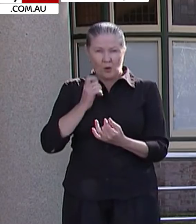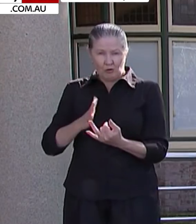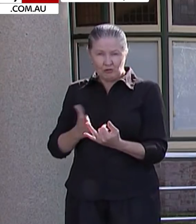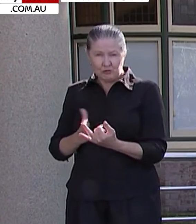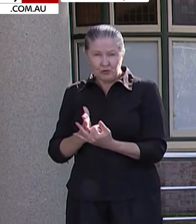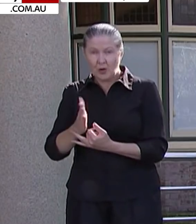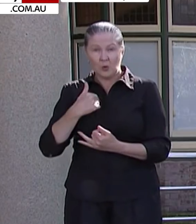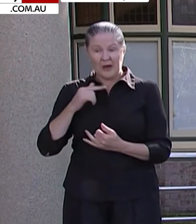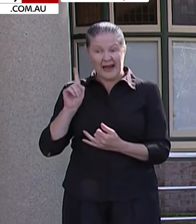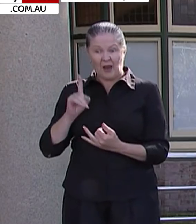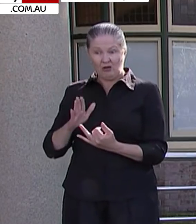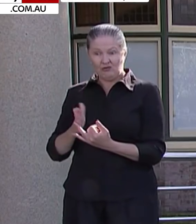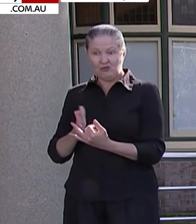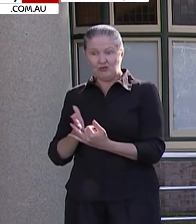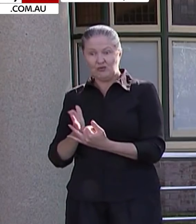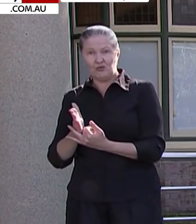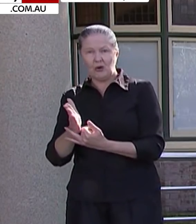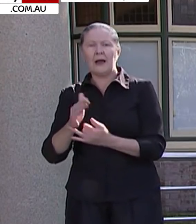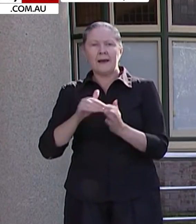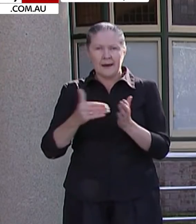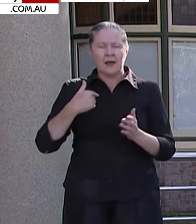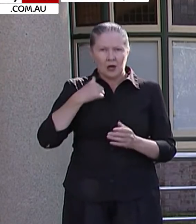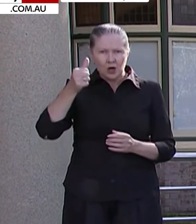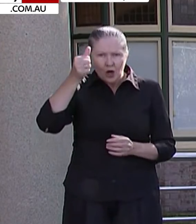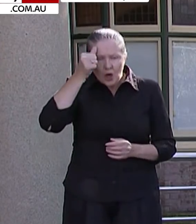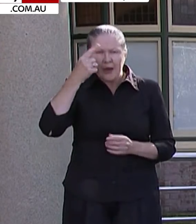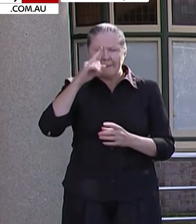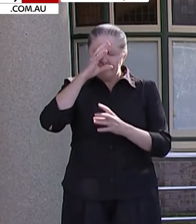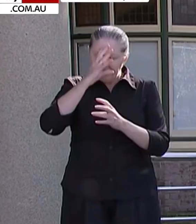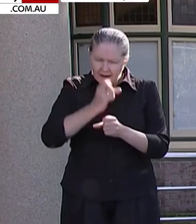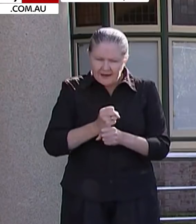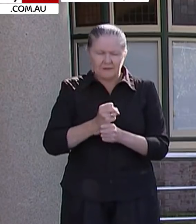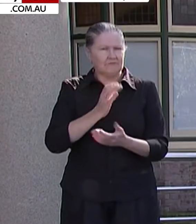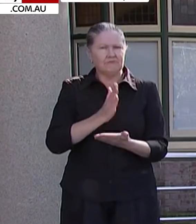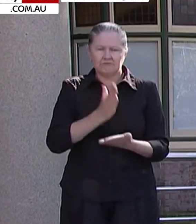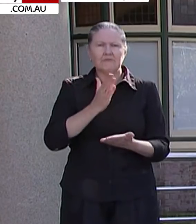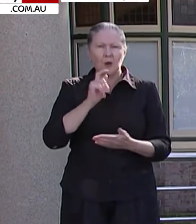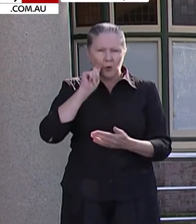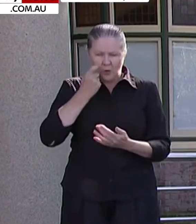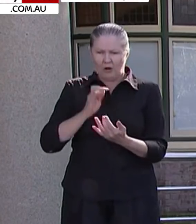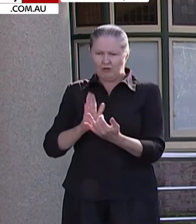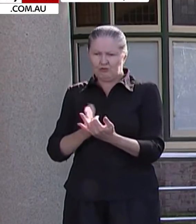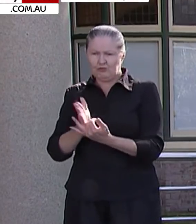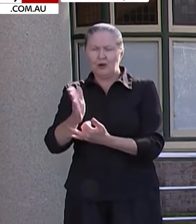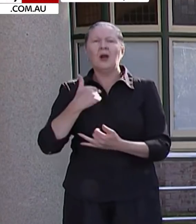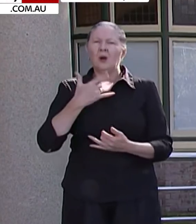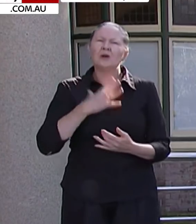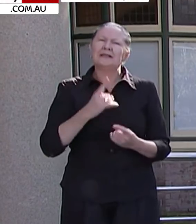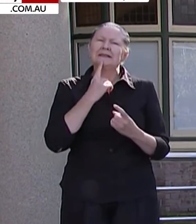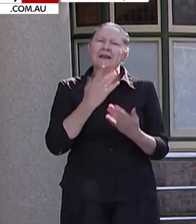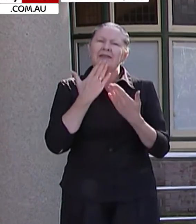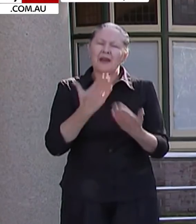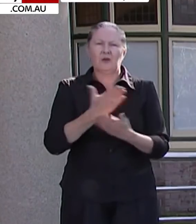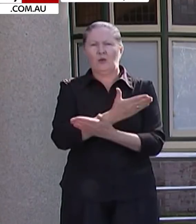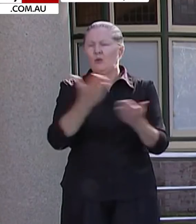getting through this, and now I know and I believe absolutely we will get through this. So I want to say thank you to